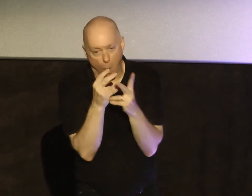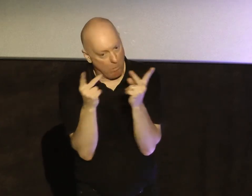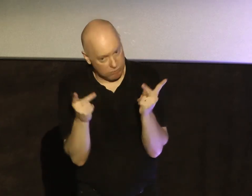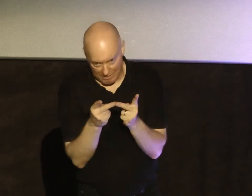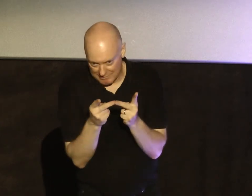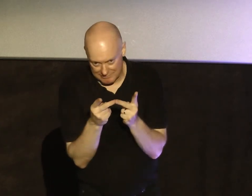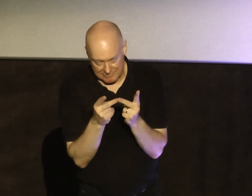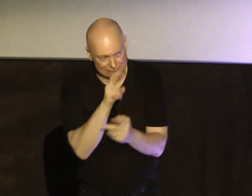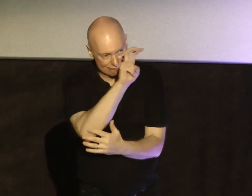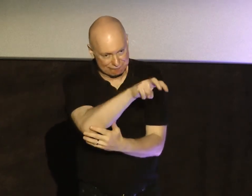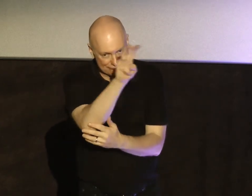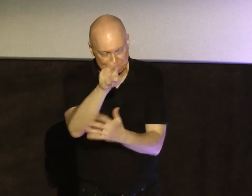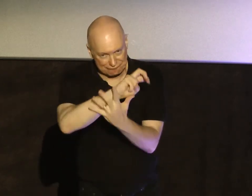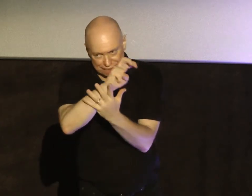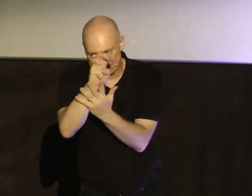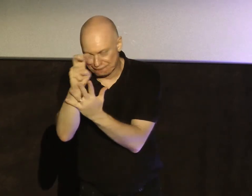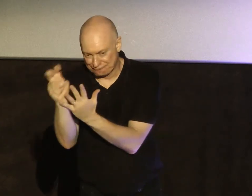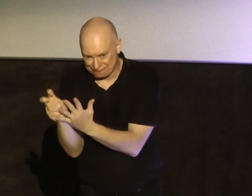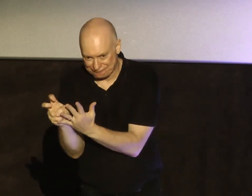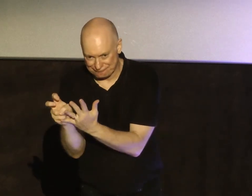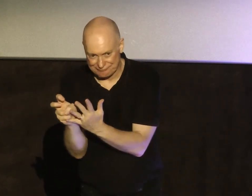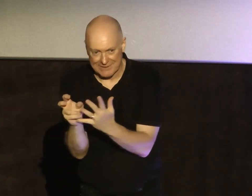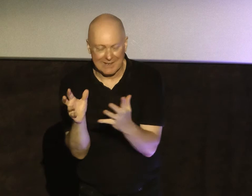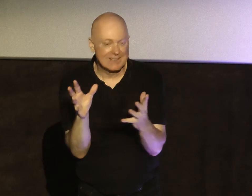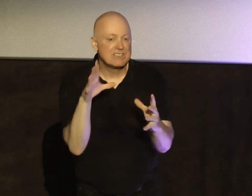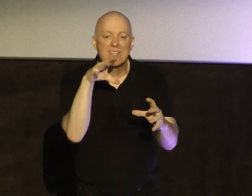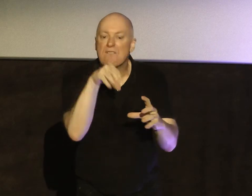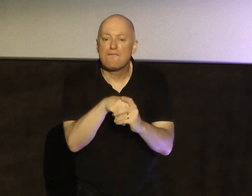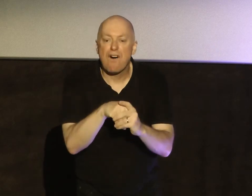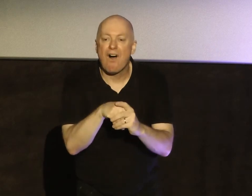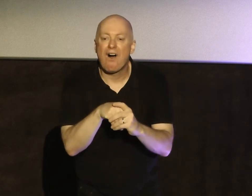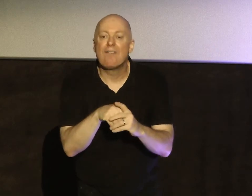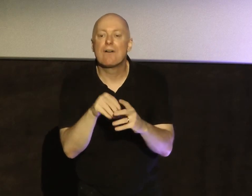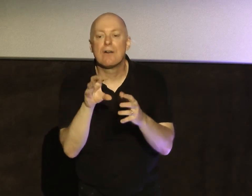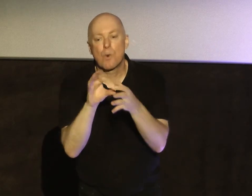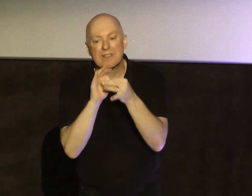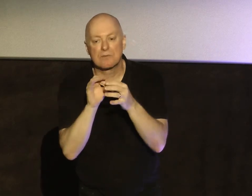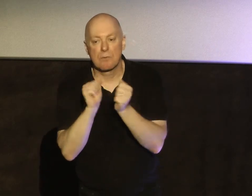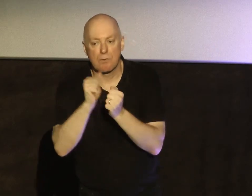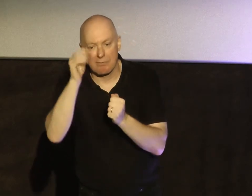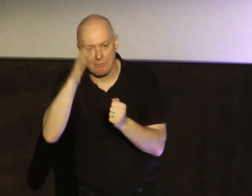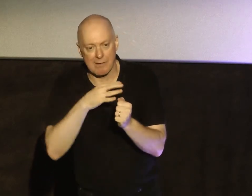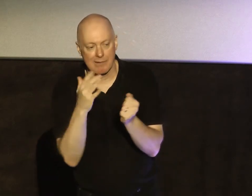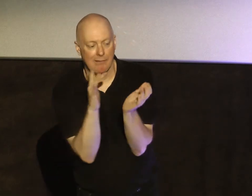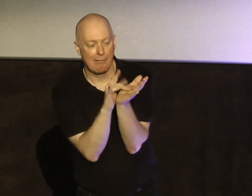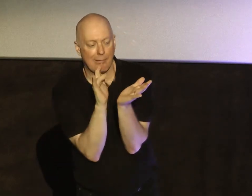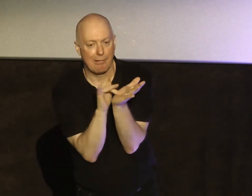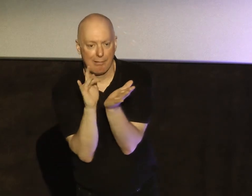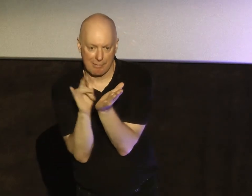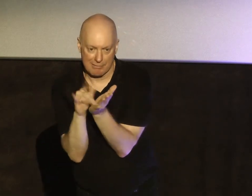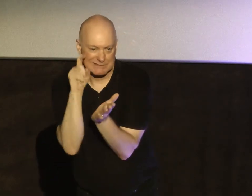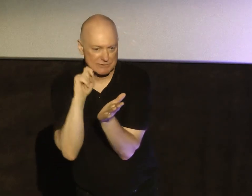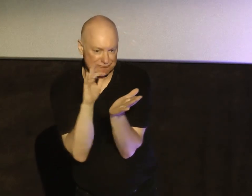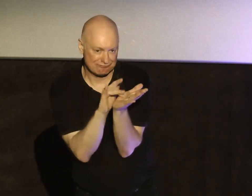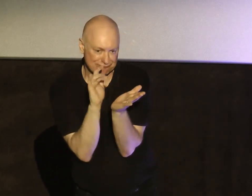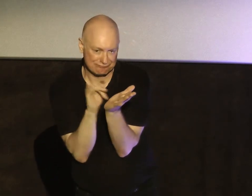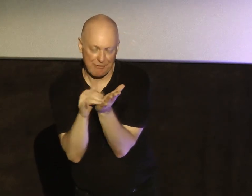places. She entered into toxic and abusive relationships over and over and over again. She was so worn and